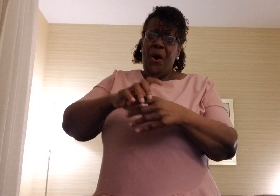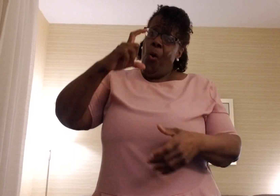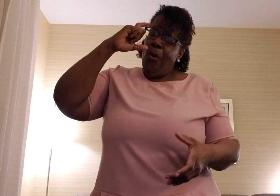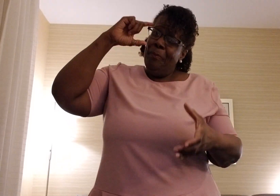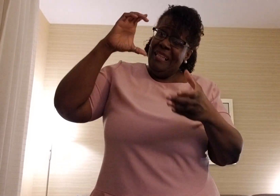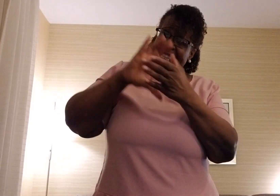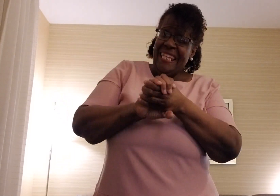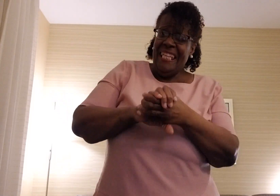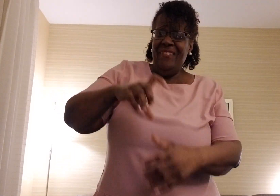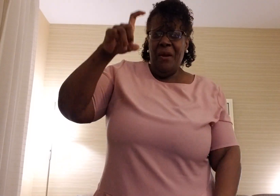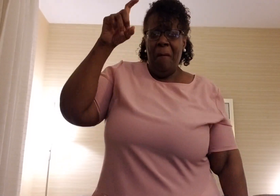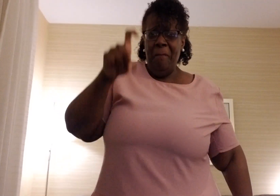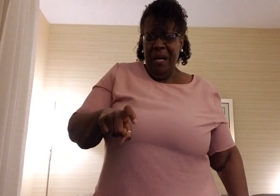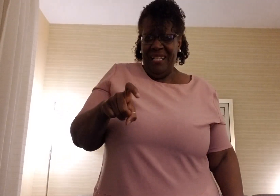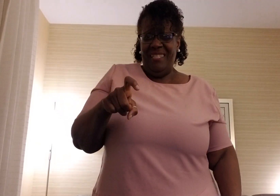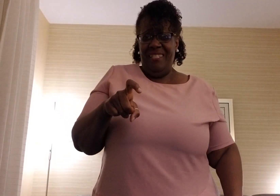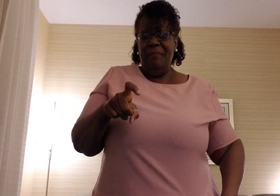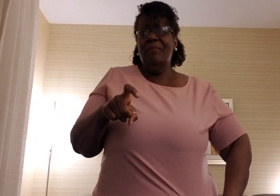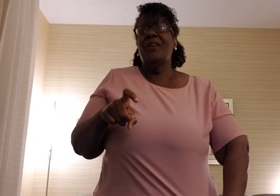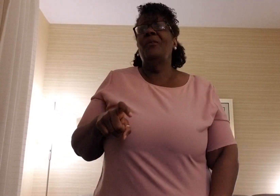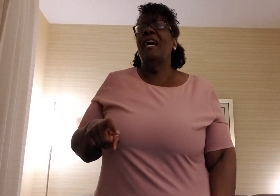or believe must, okay?